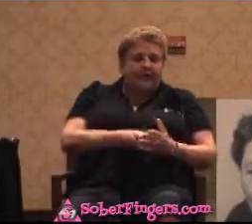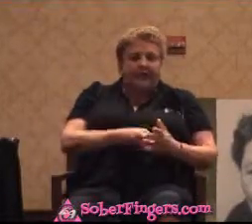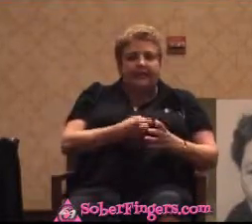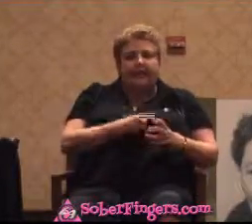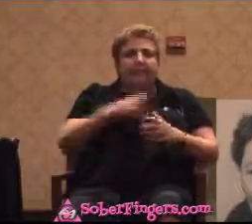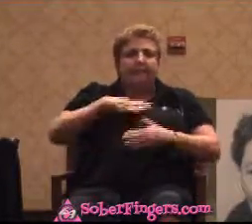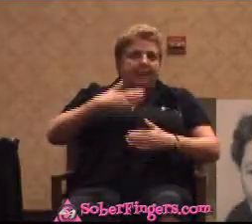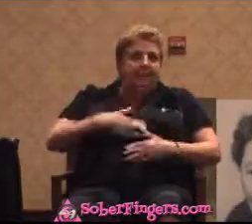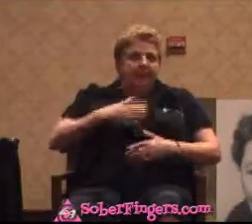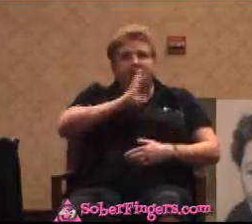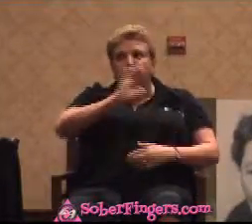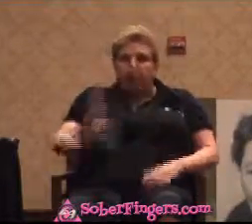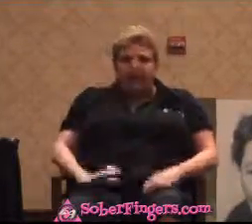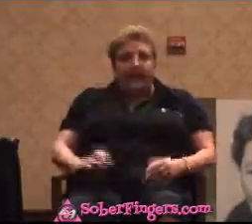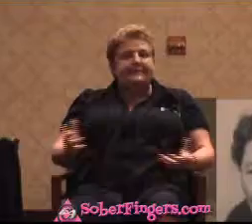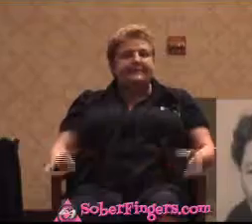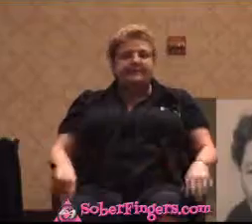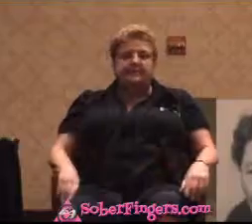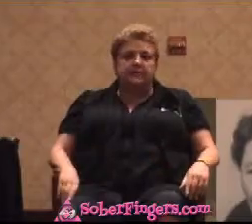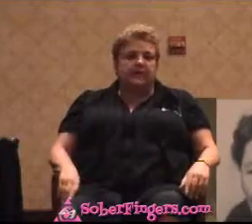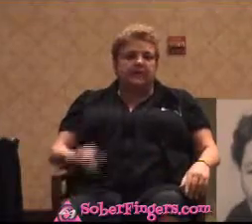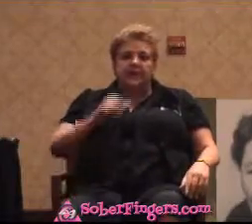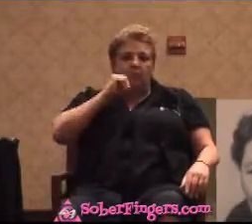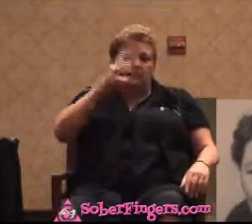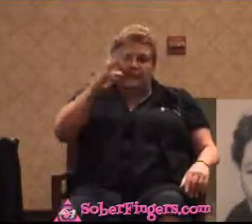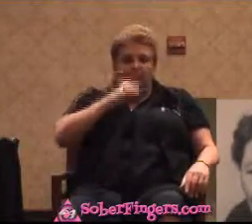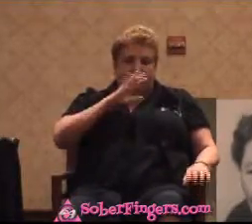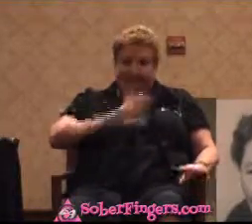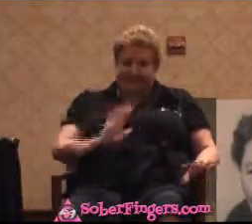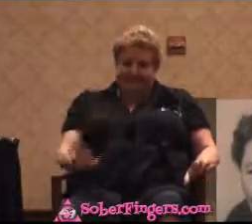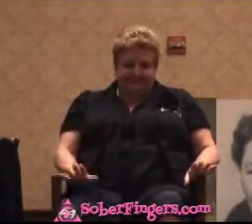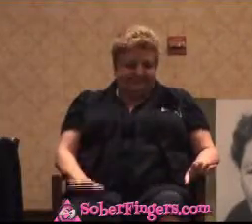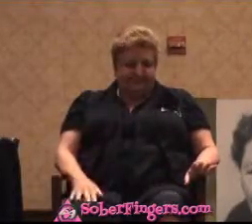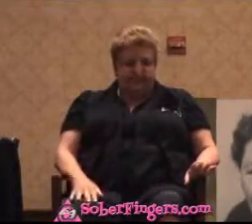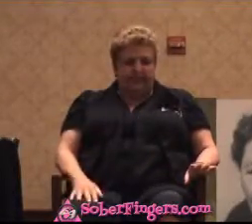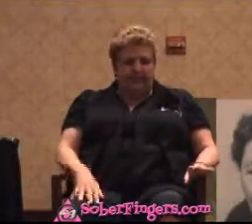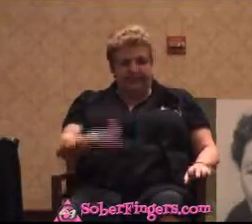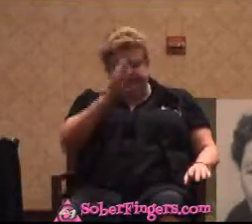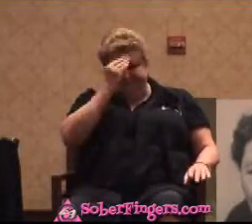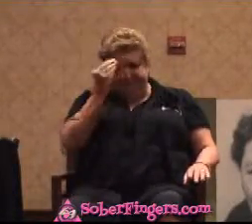and, it just wasn't pretty. And, so just to give you an example of my thinking, my